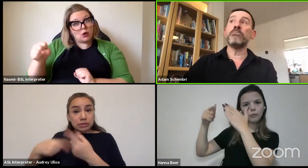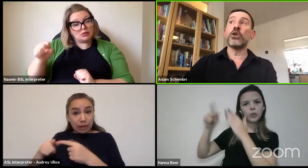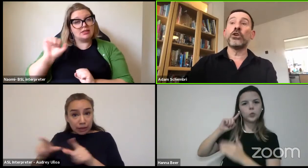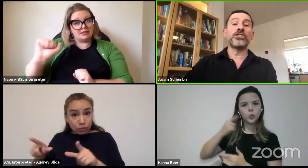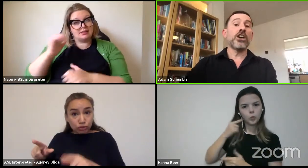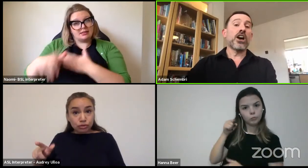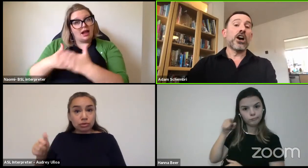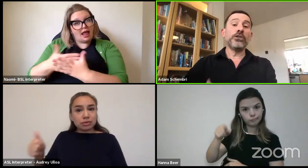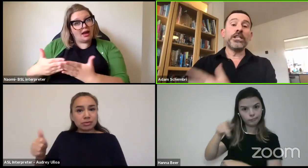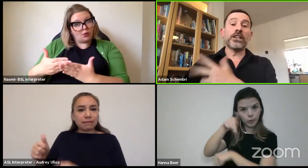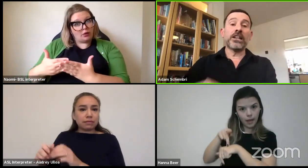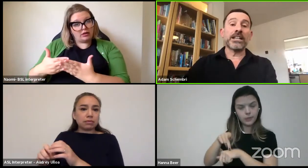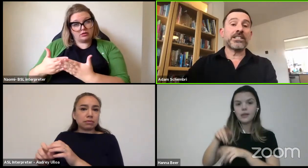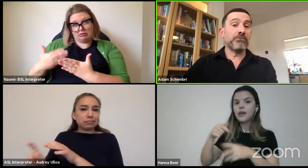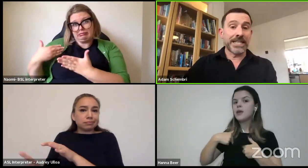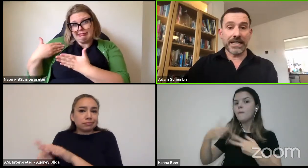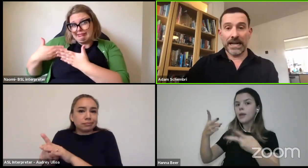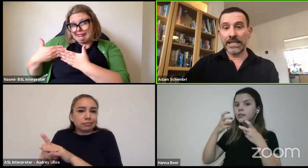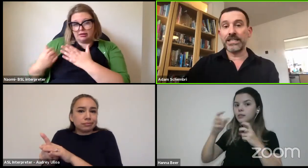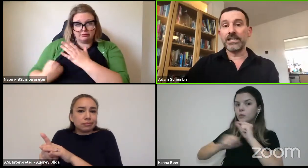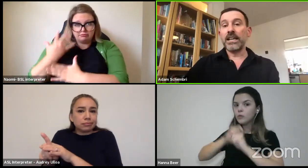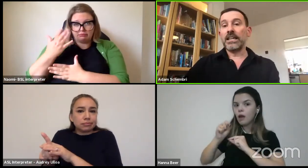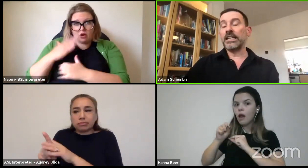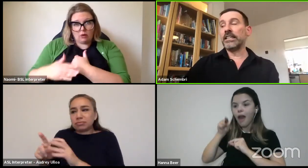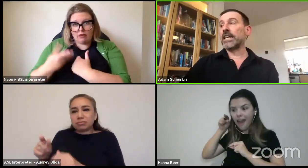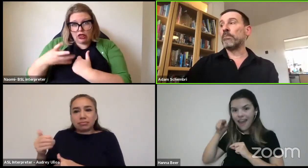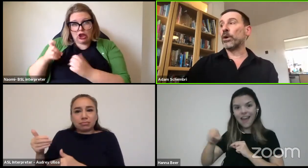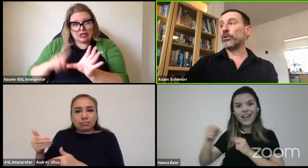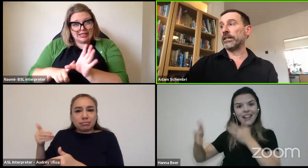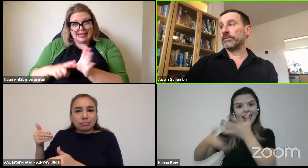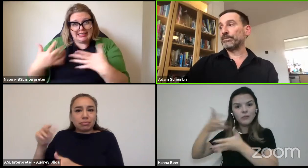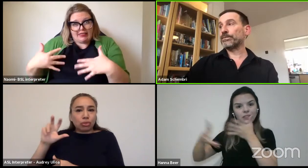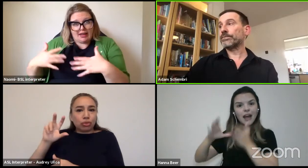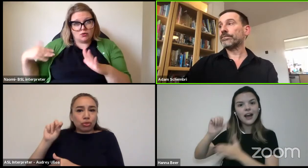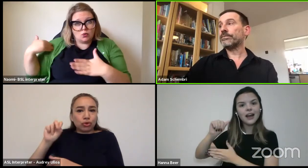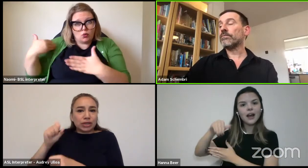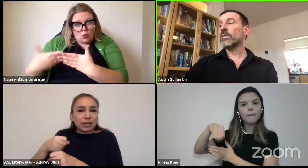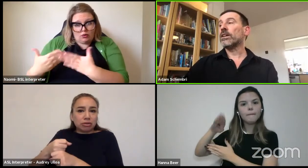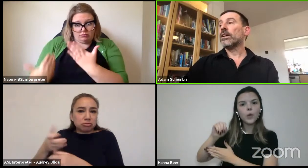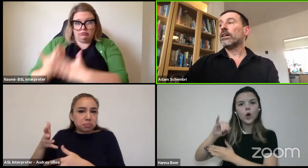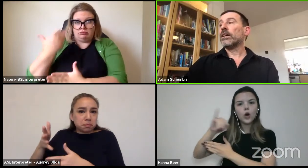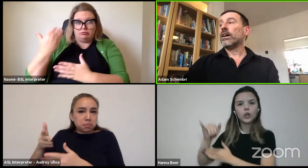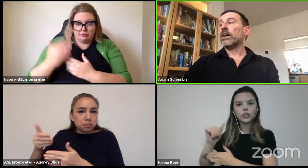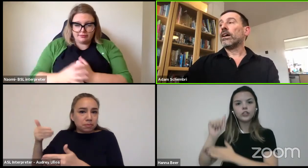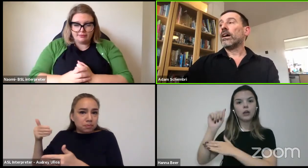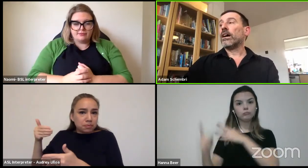that has emerged only in the last 3 decades in Cambodia.